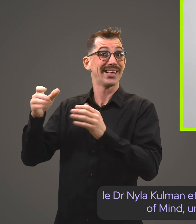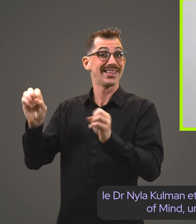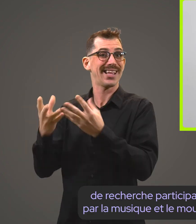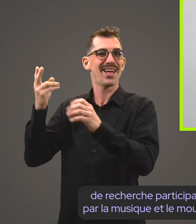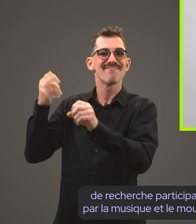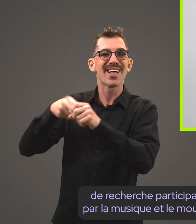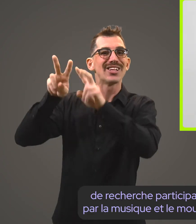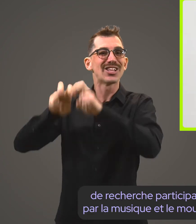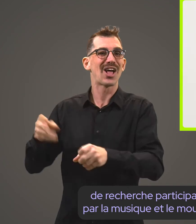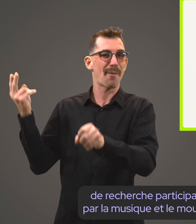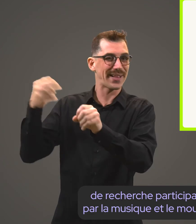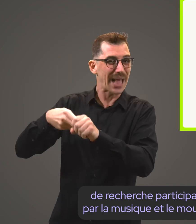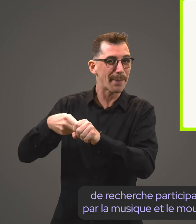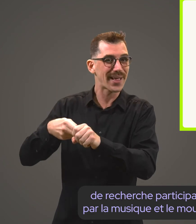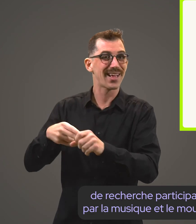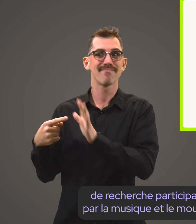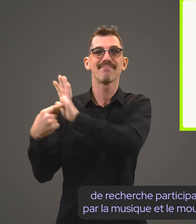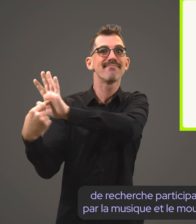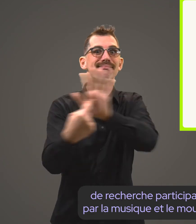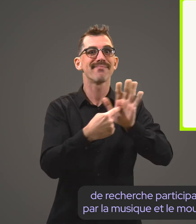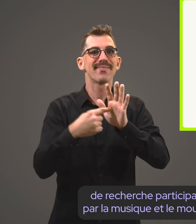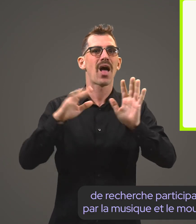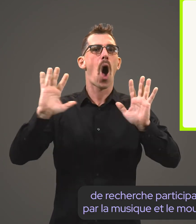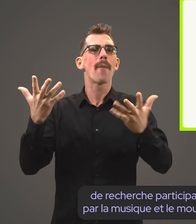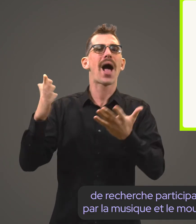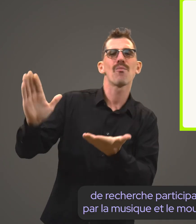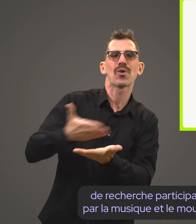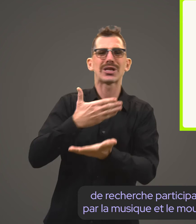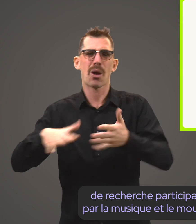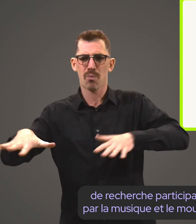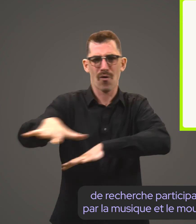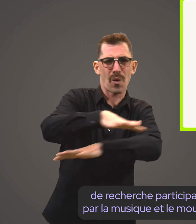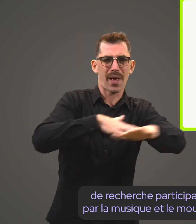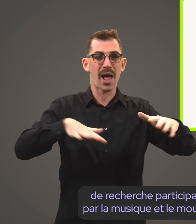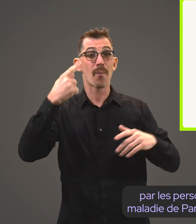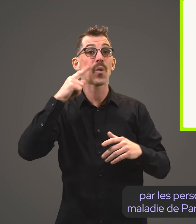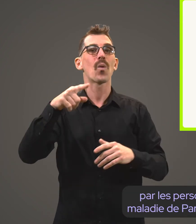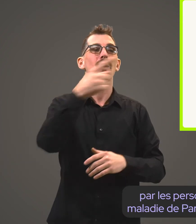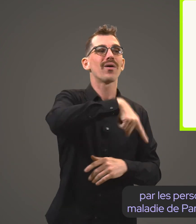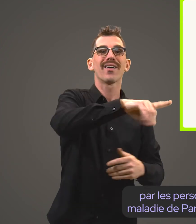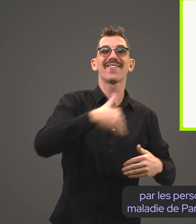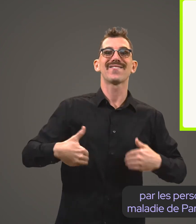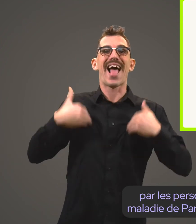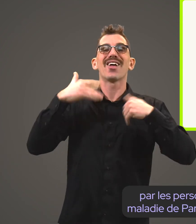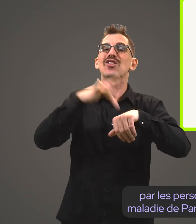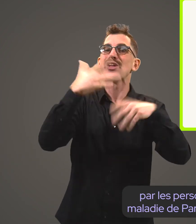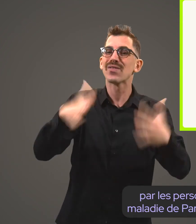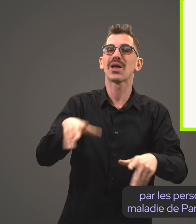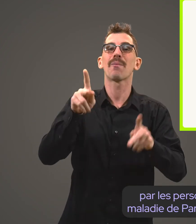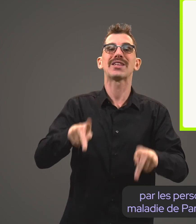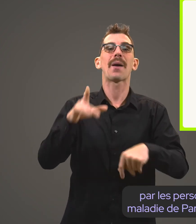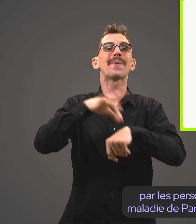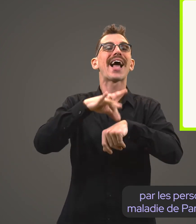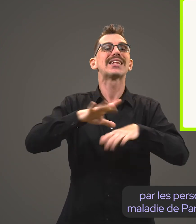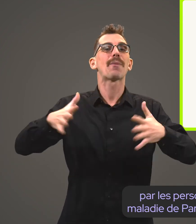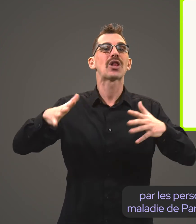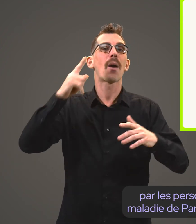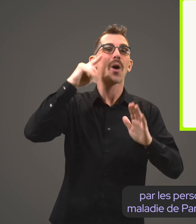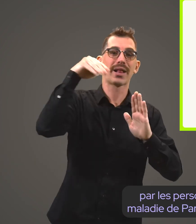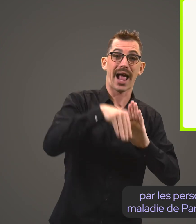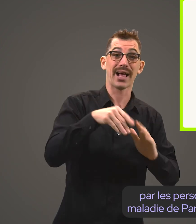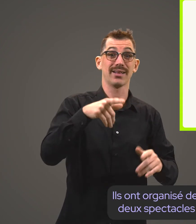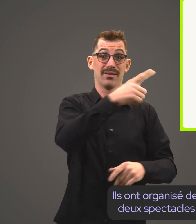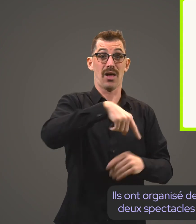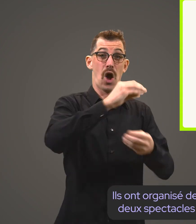research creation project to shed light through music and movement on the lived experiences of people with Parkinson's disease and